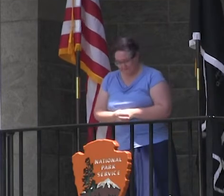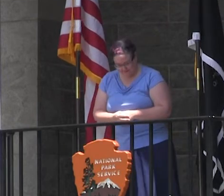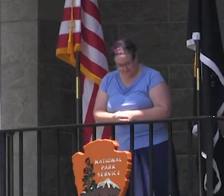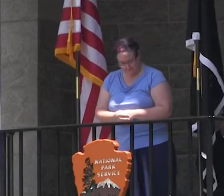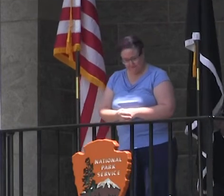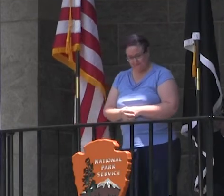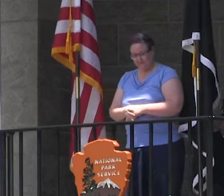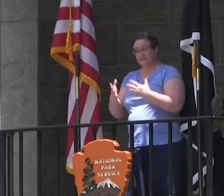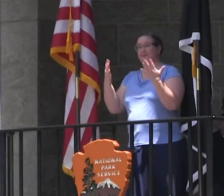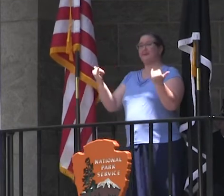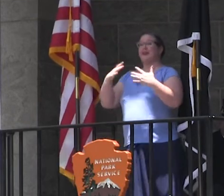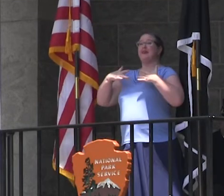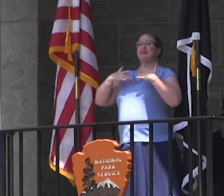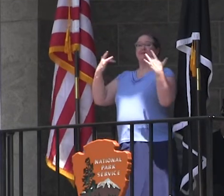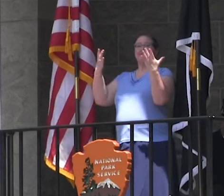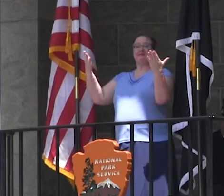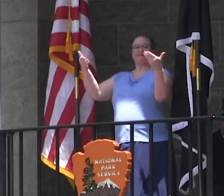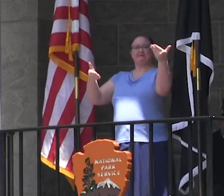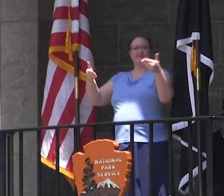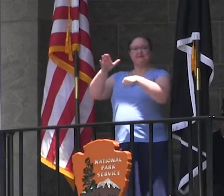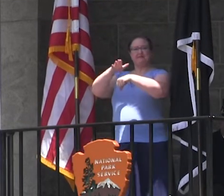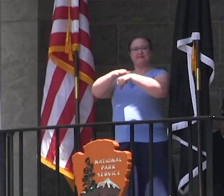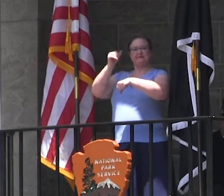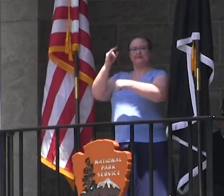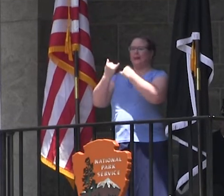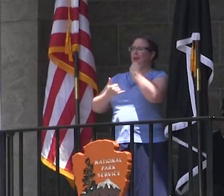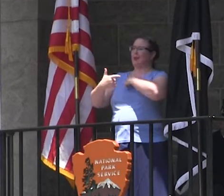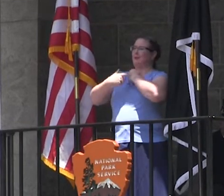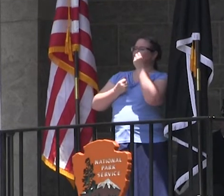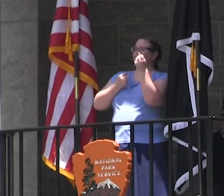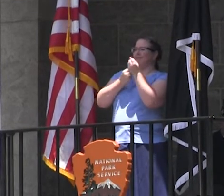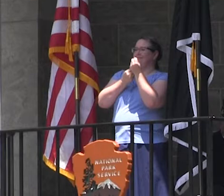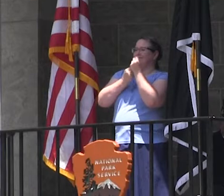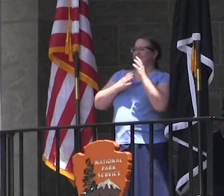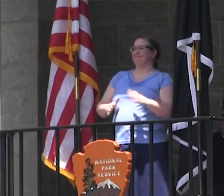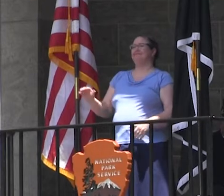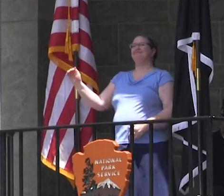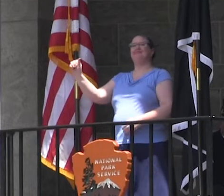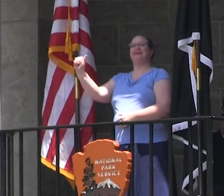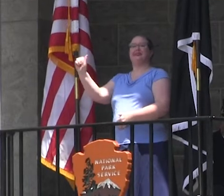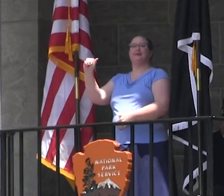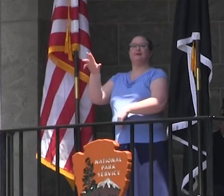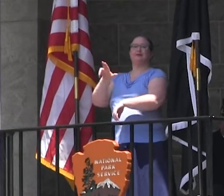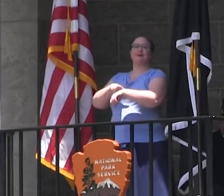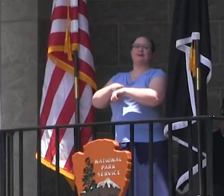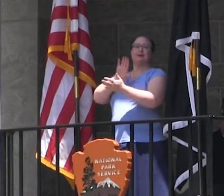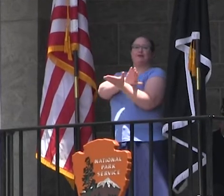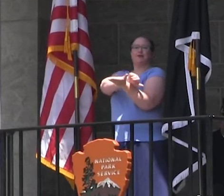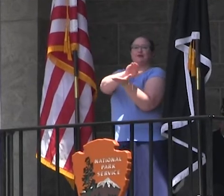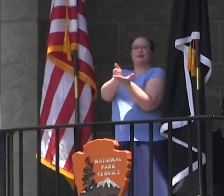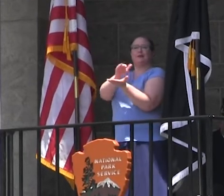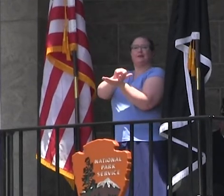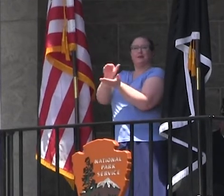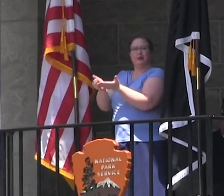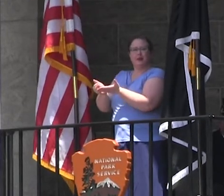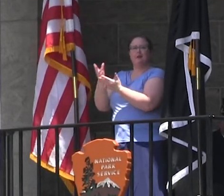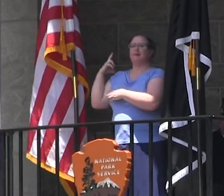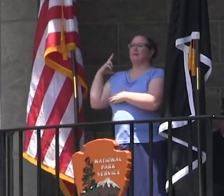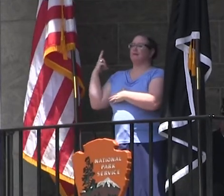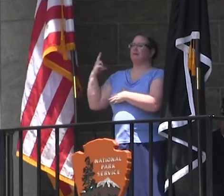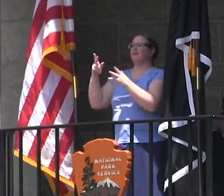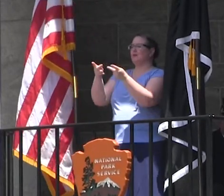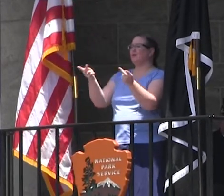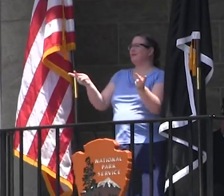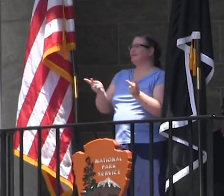great pleasure, I now call upon another longtime supporter of Andersonville National Cemetery and the historic